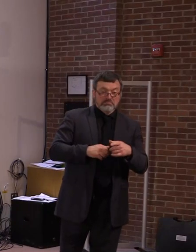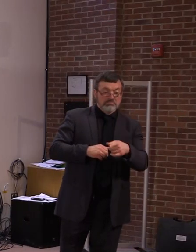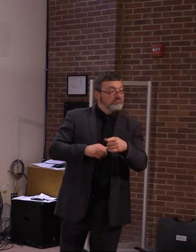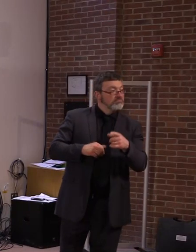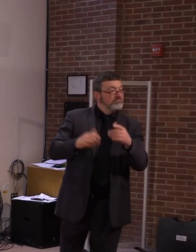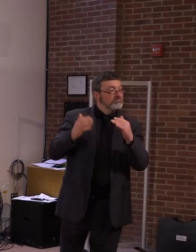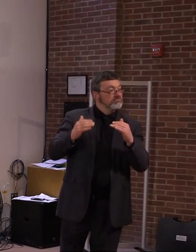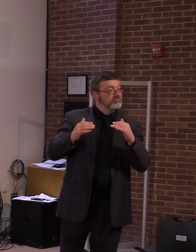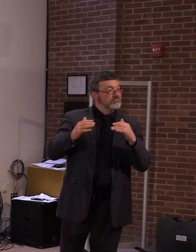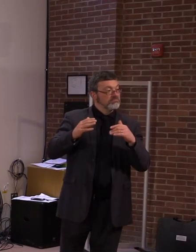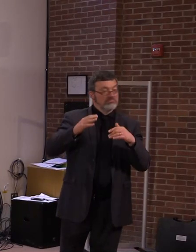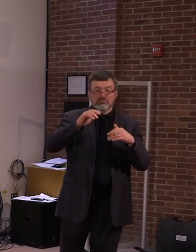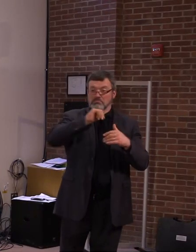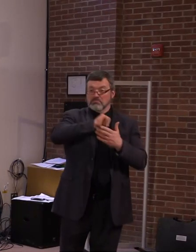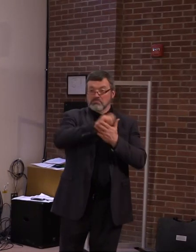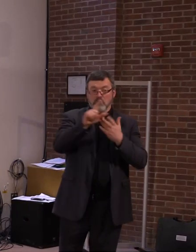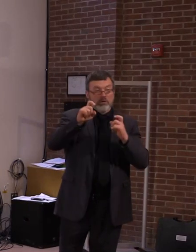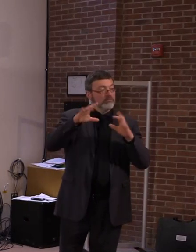Yes, thank you.